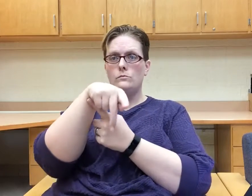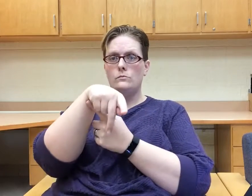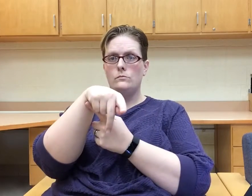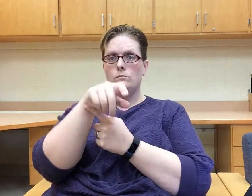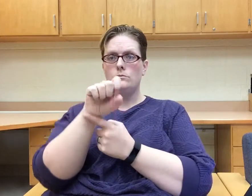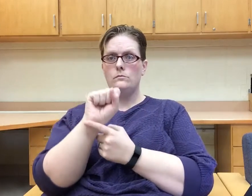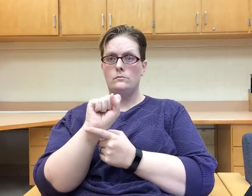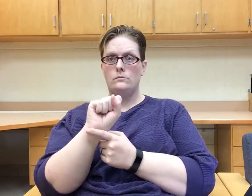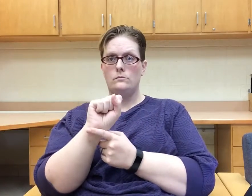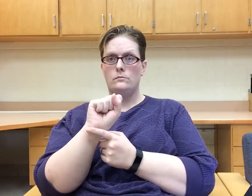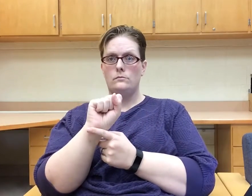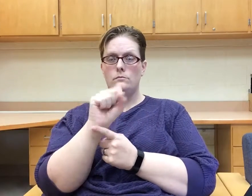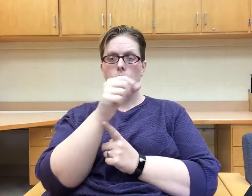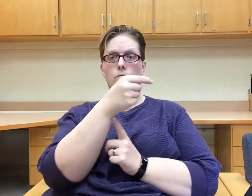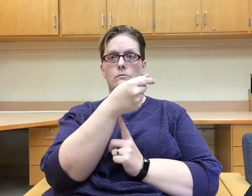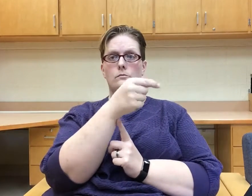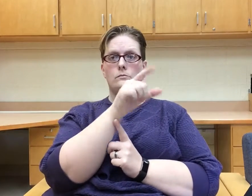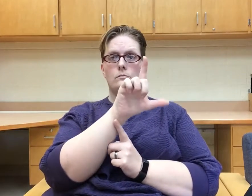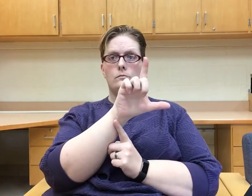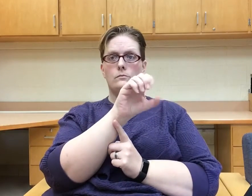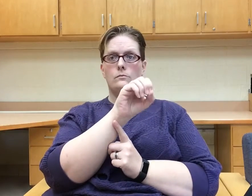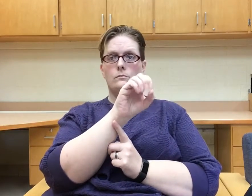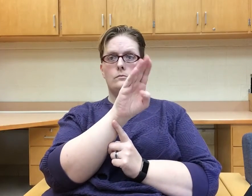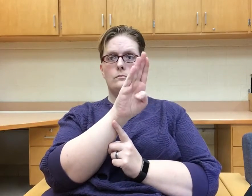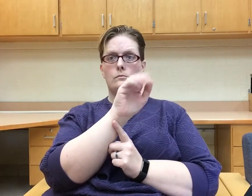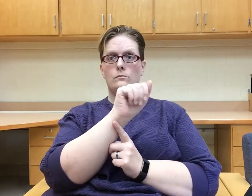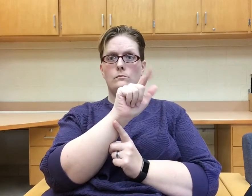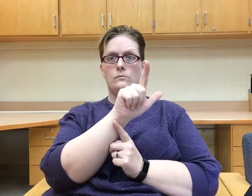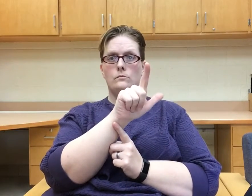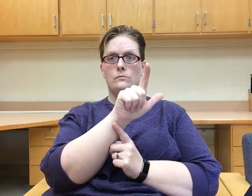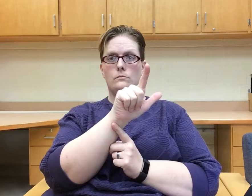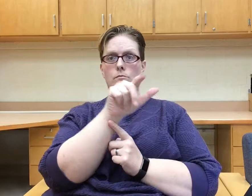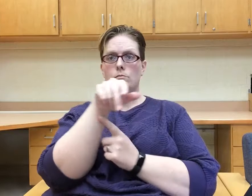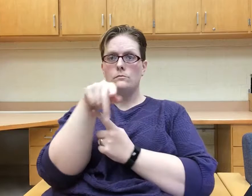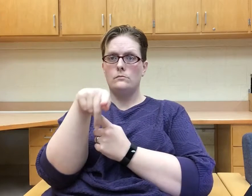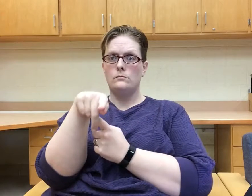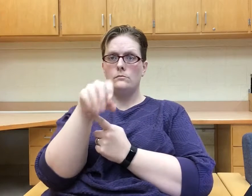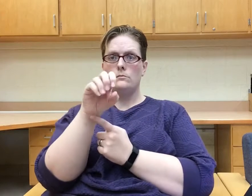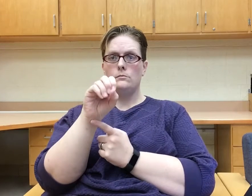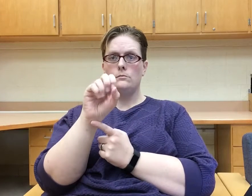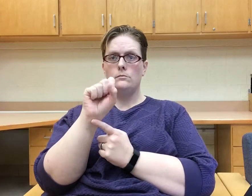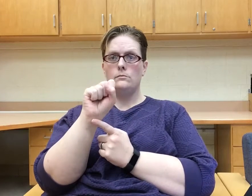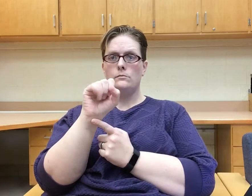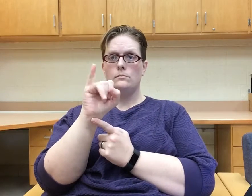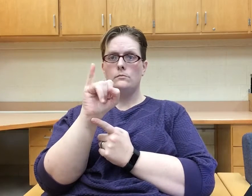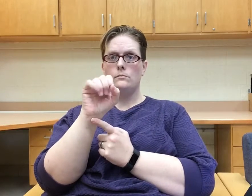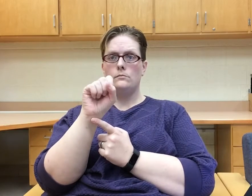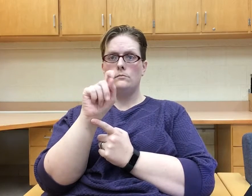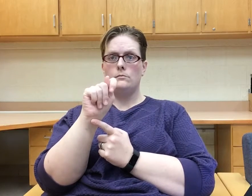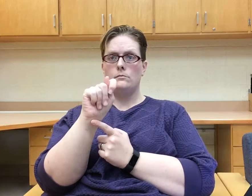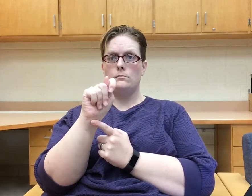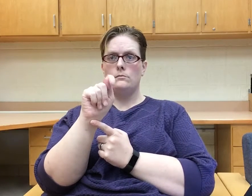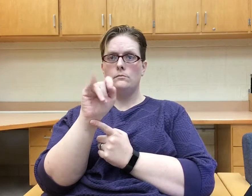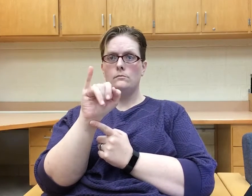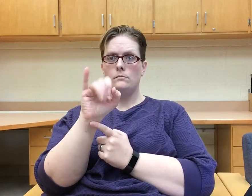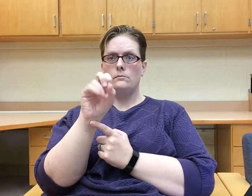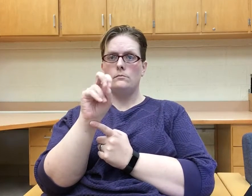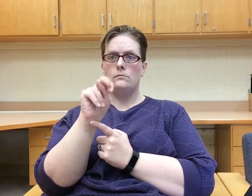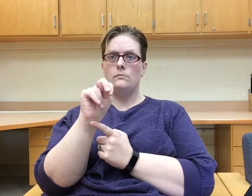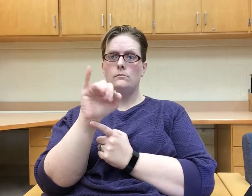also they'll use GPS. GPS means Global Positioning Satellite System.